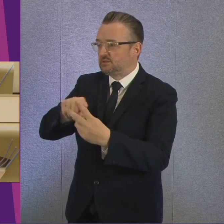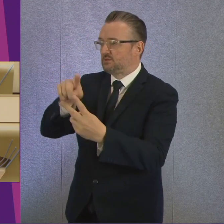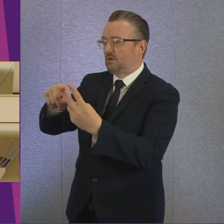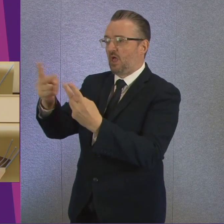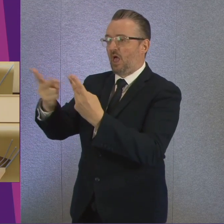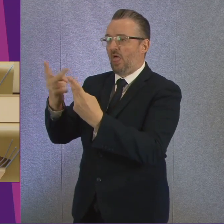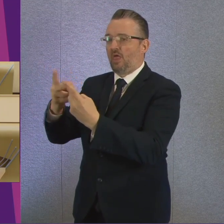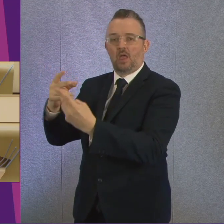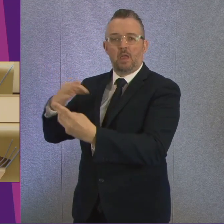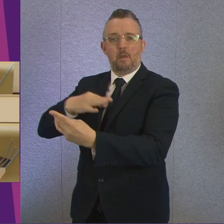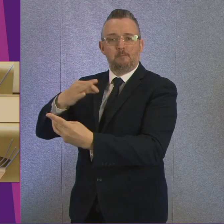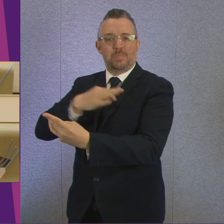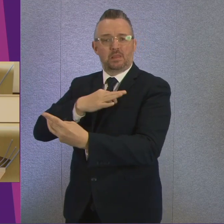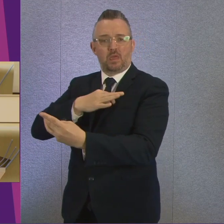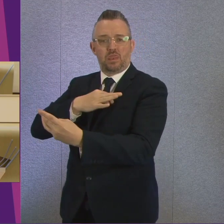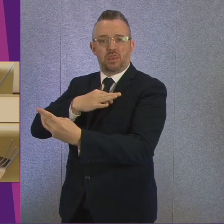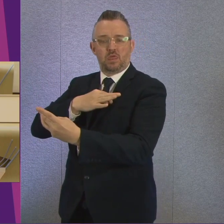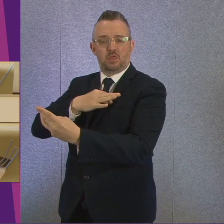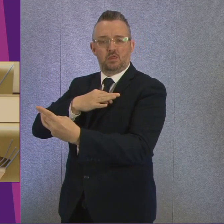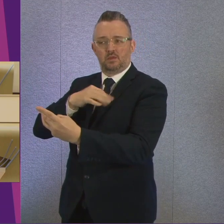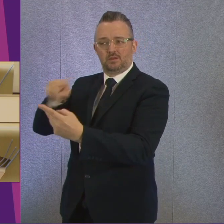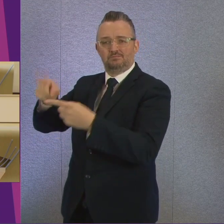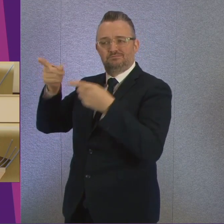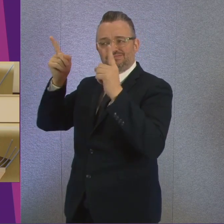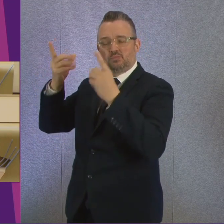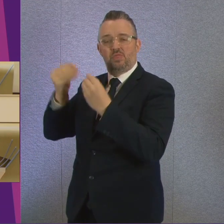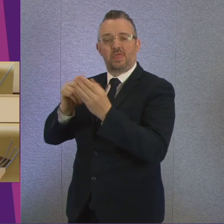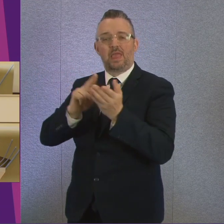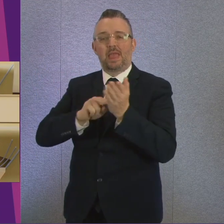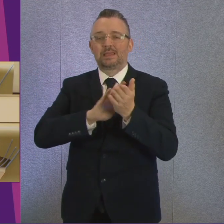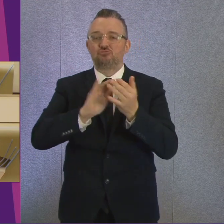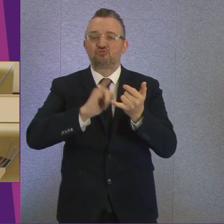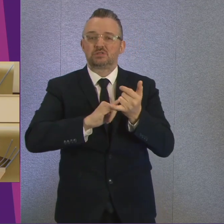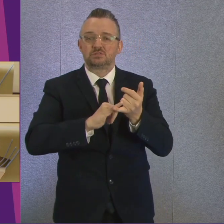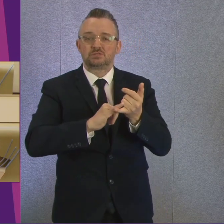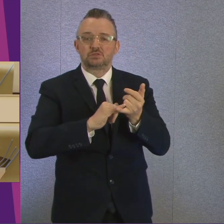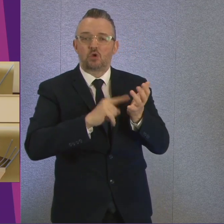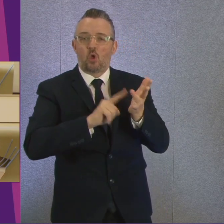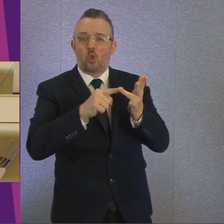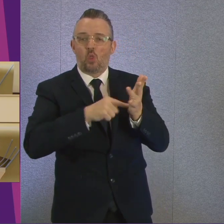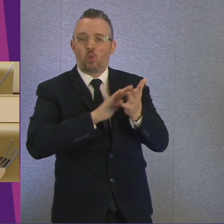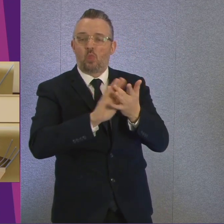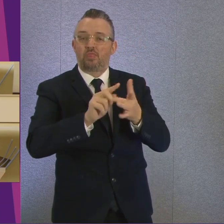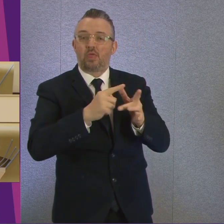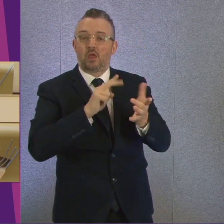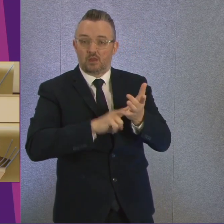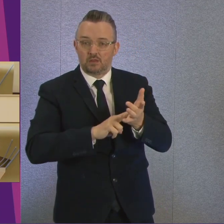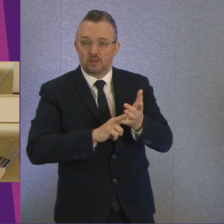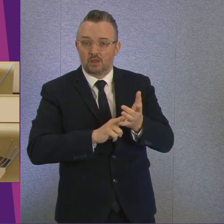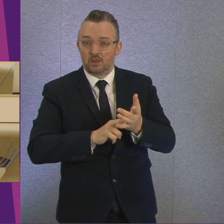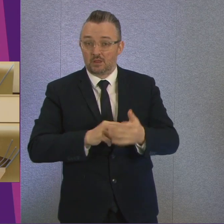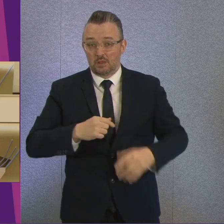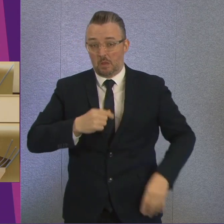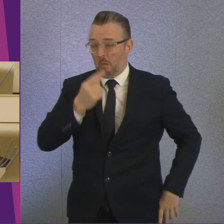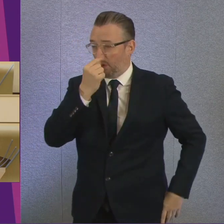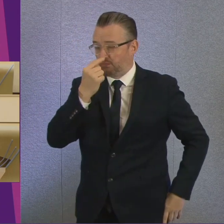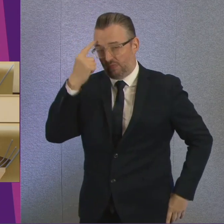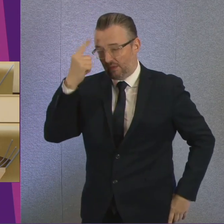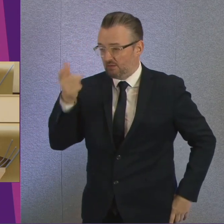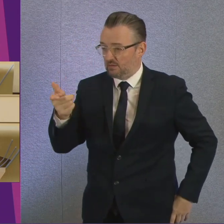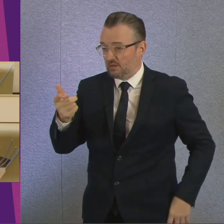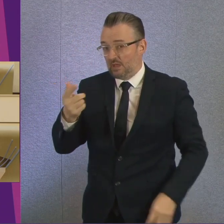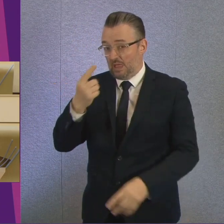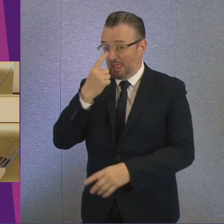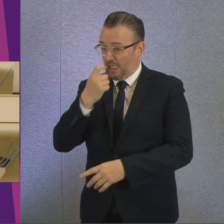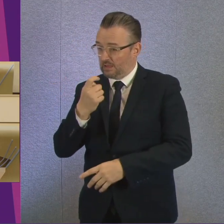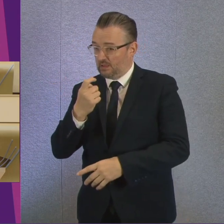Medical Director for NHS Lothian to look at whether or not there is any level of service that can